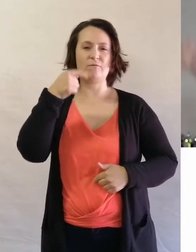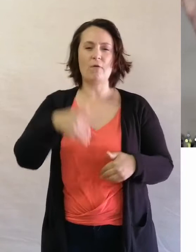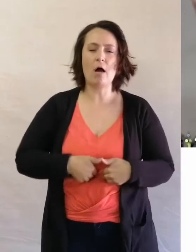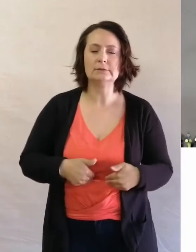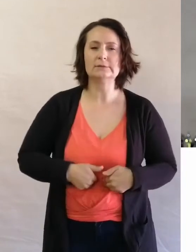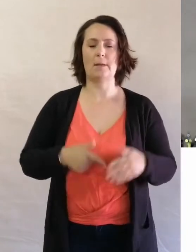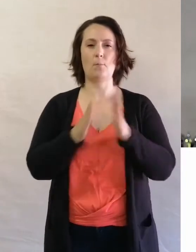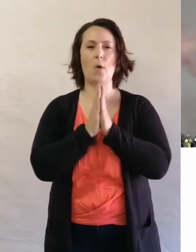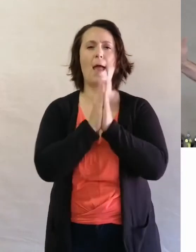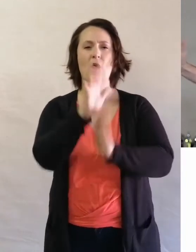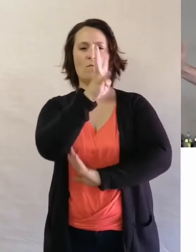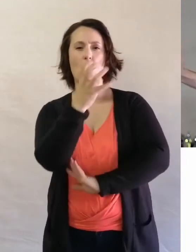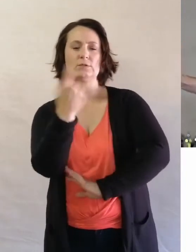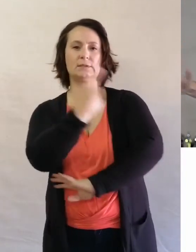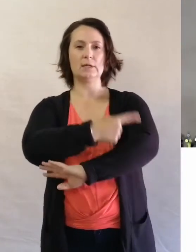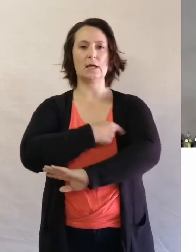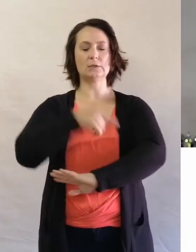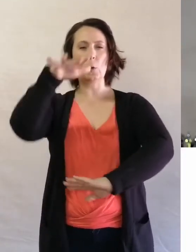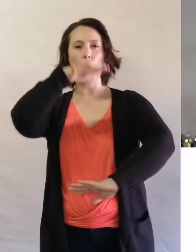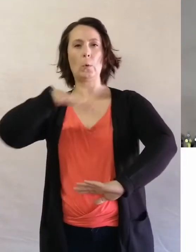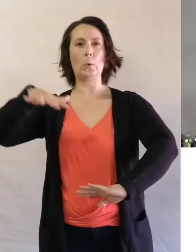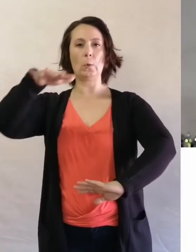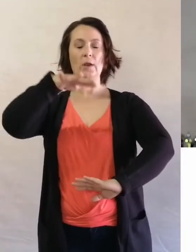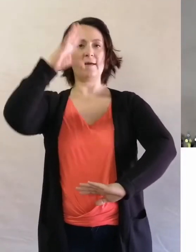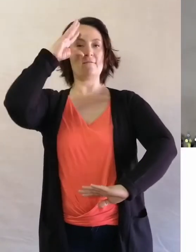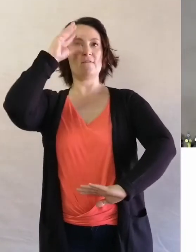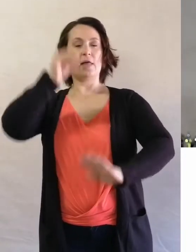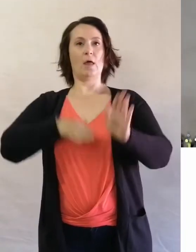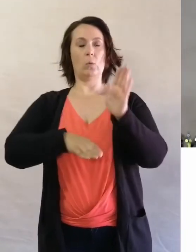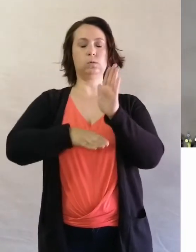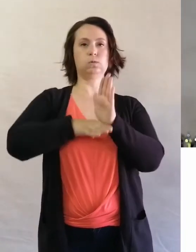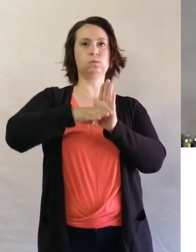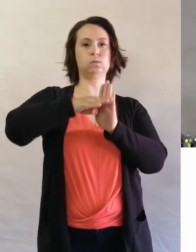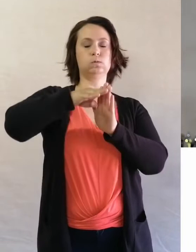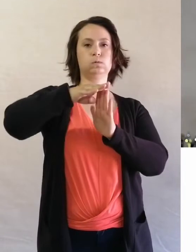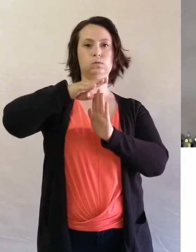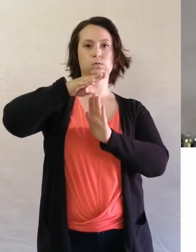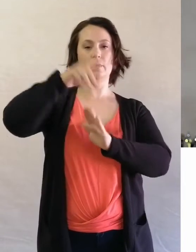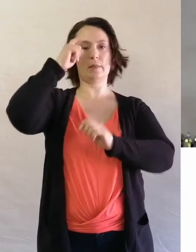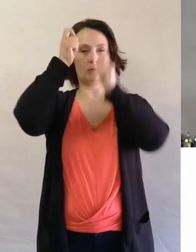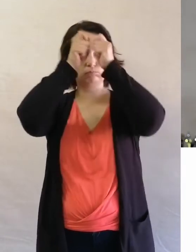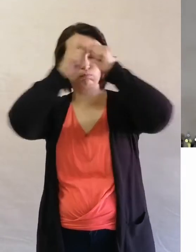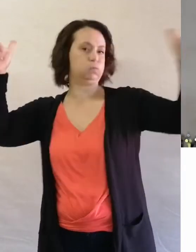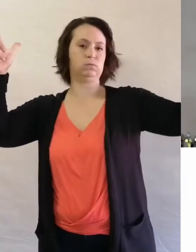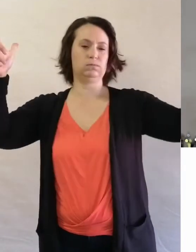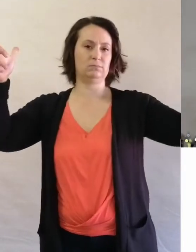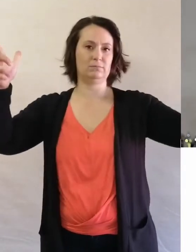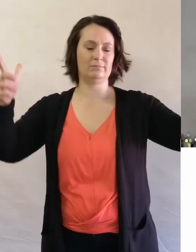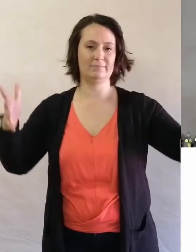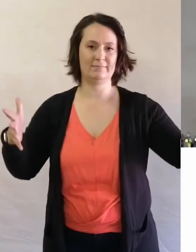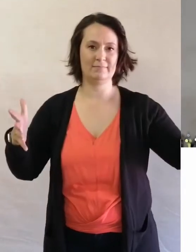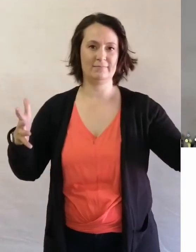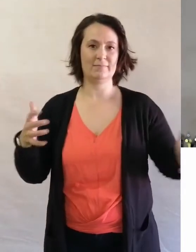and we're like in this super holy moment and my faith is really built up and boom, it's going to be like a magnet for heaven. No, he